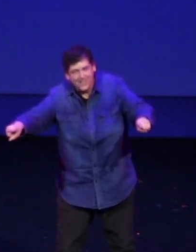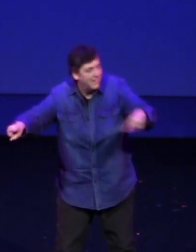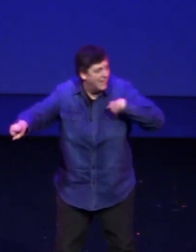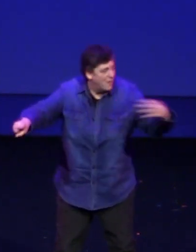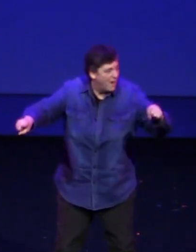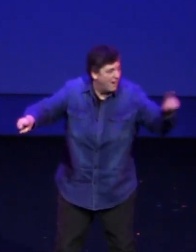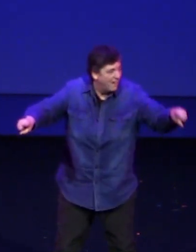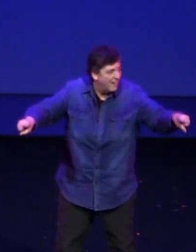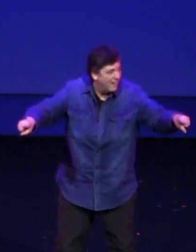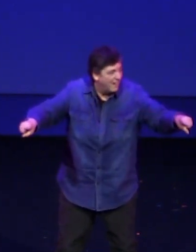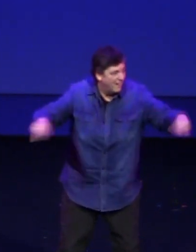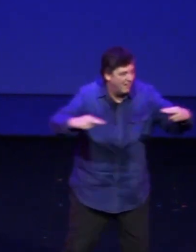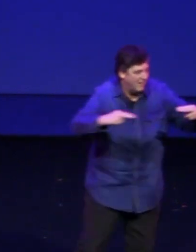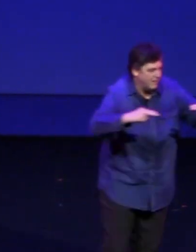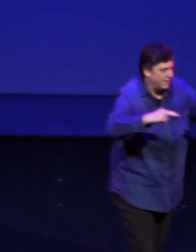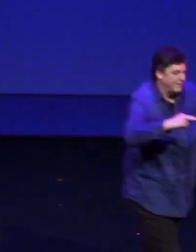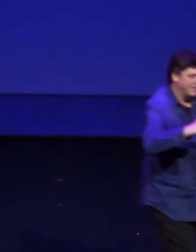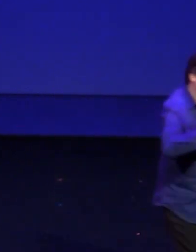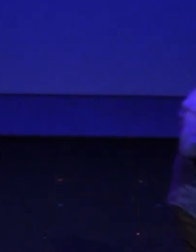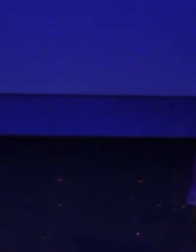I won. Yeah. No, I definitely won, right?